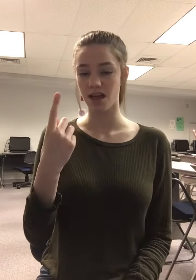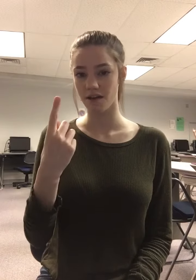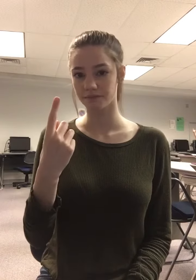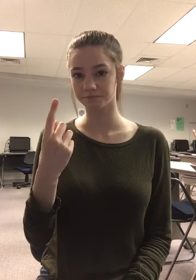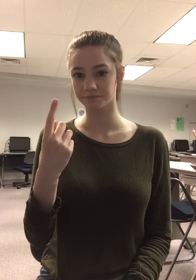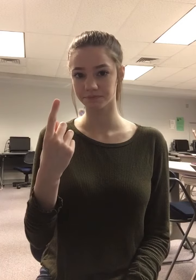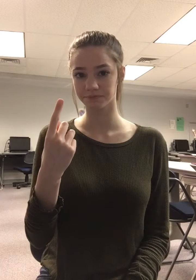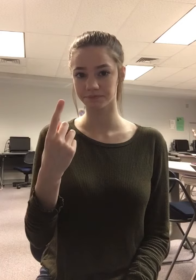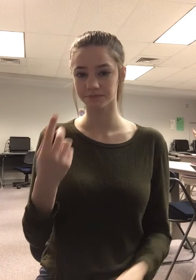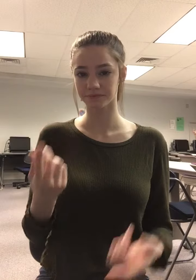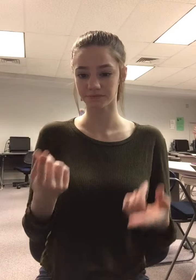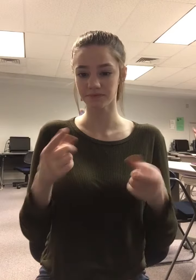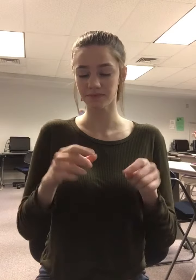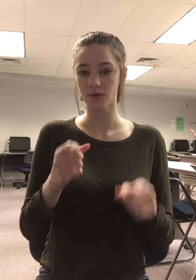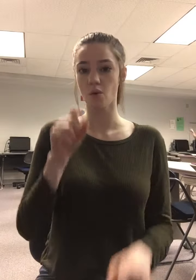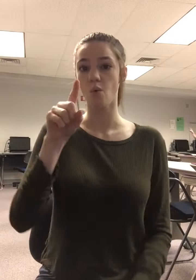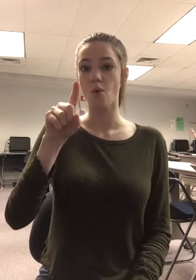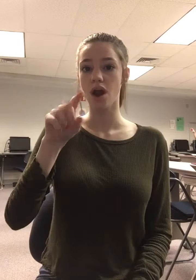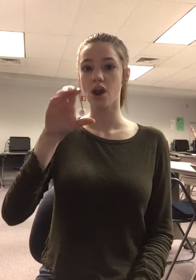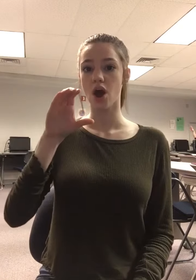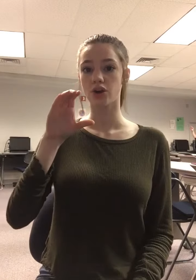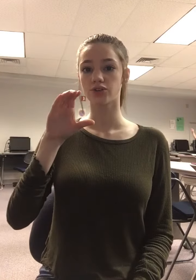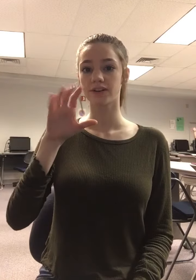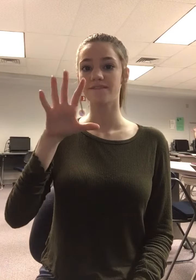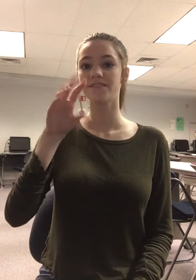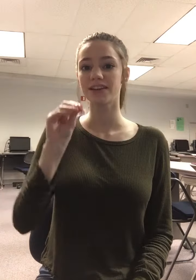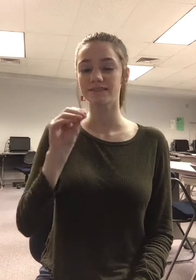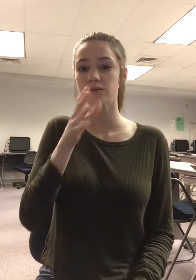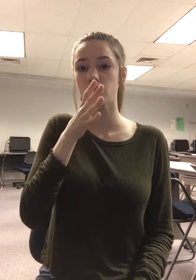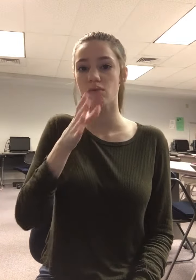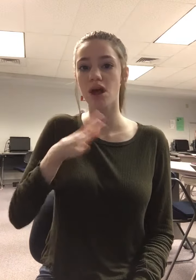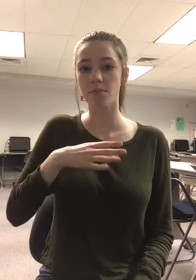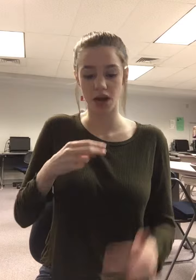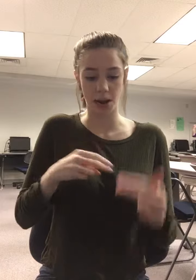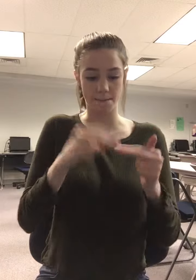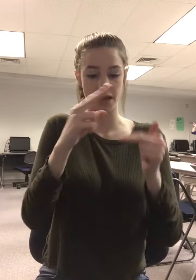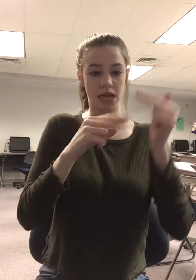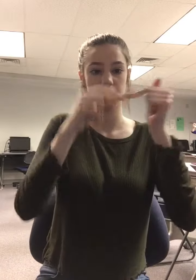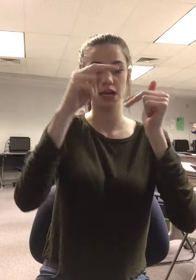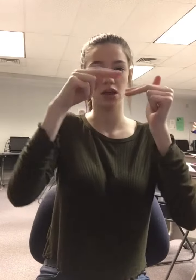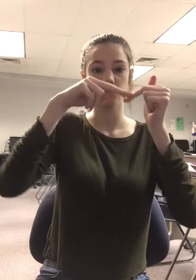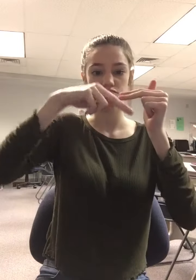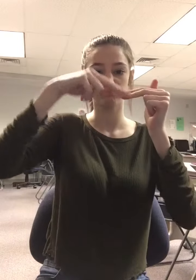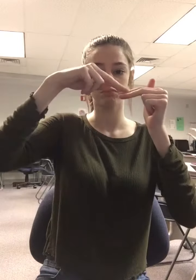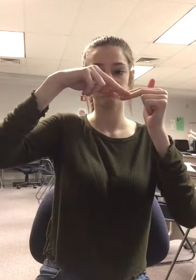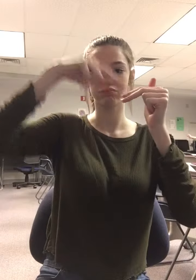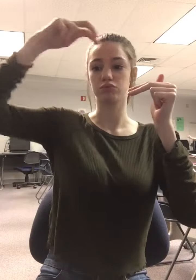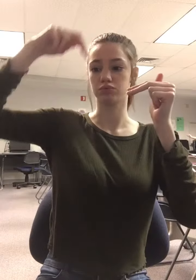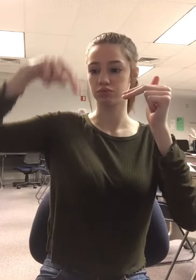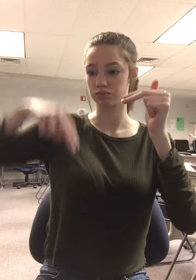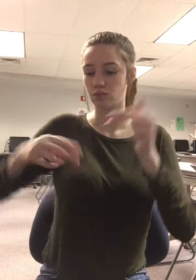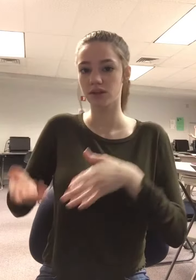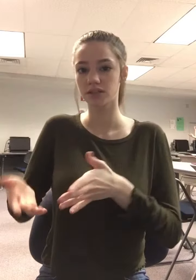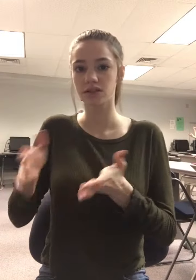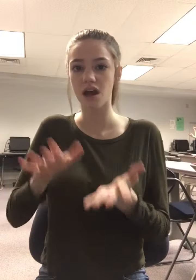up with 150 women jumping to their deaths because the Triangle